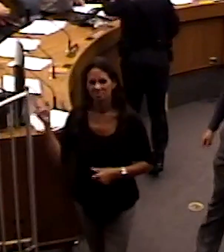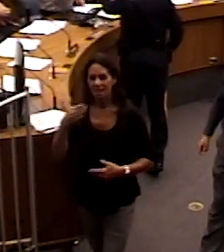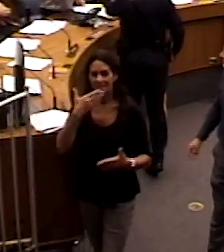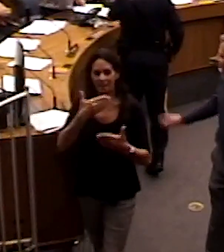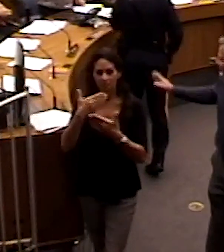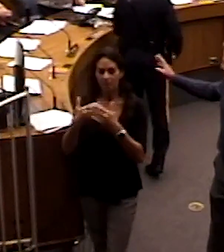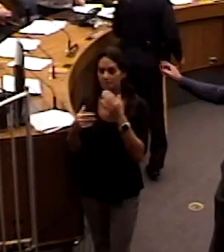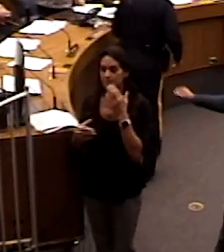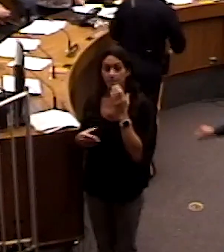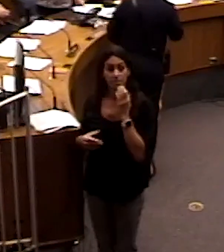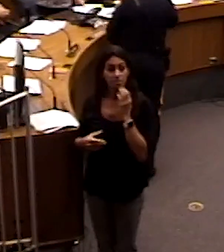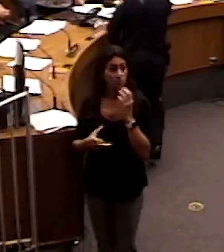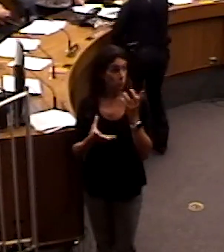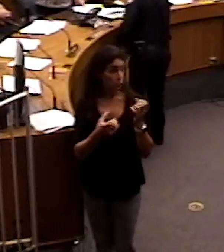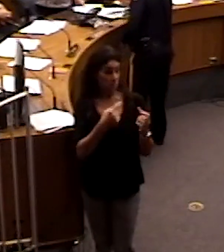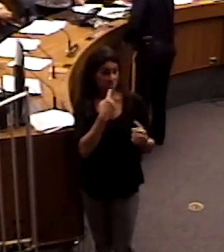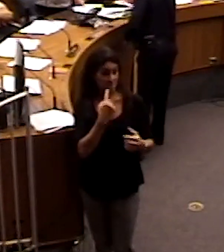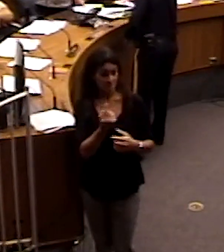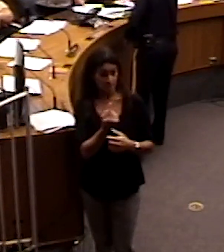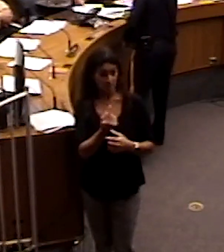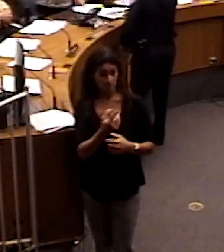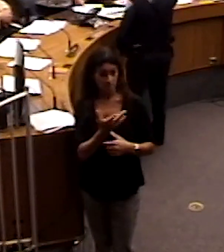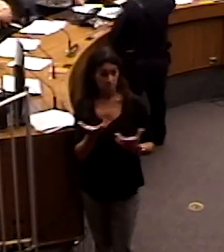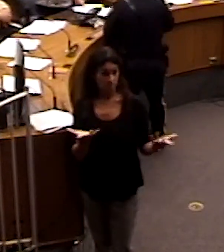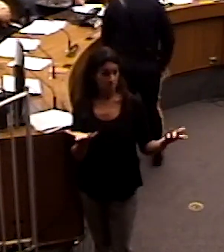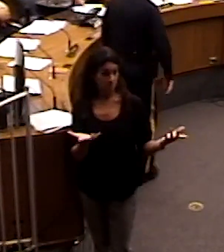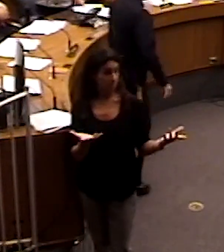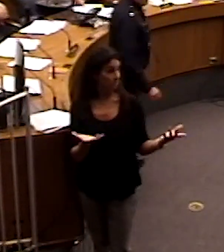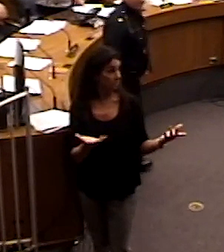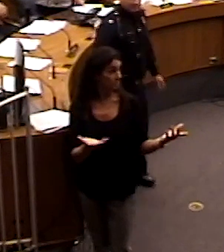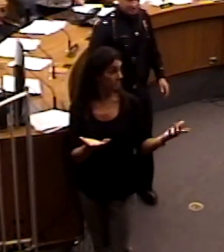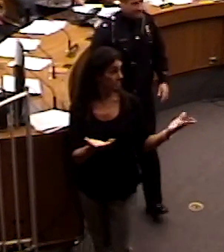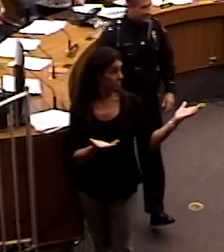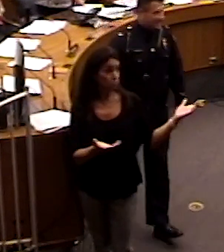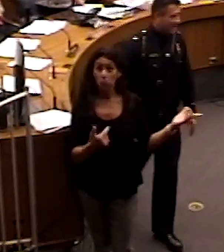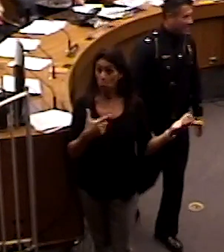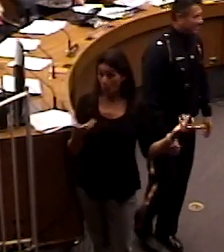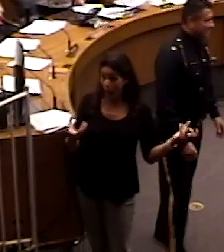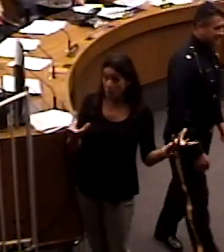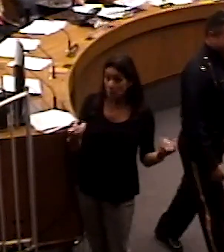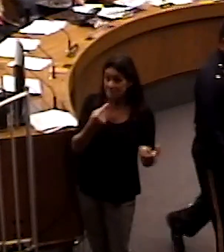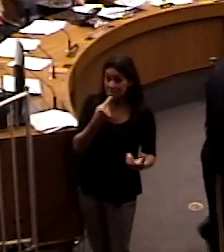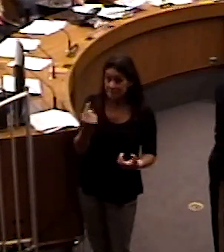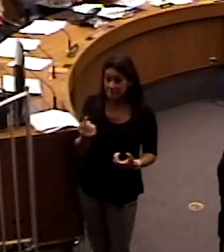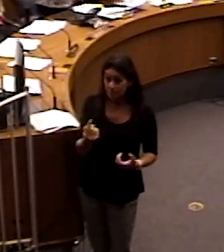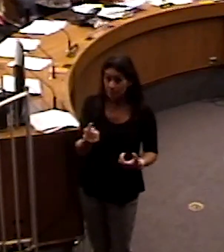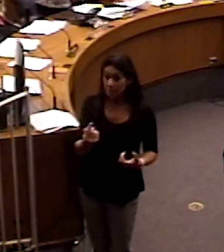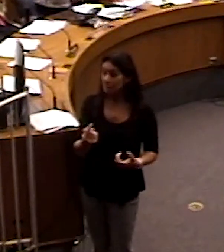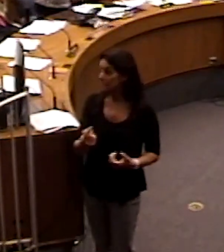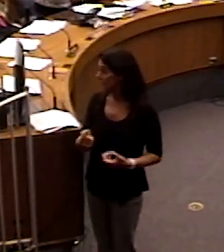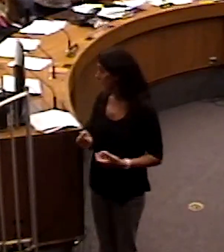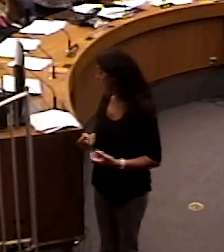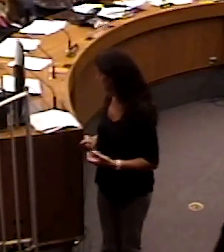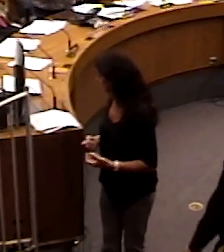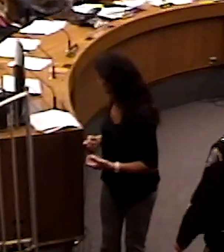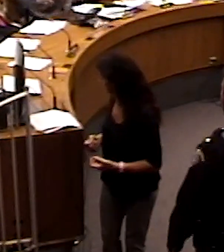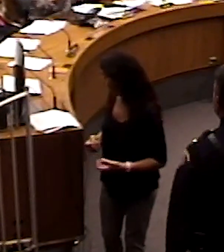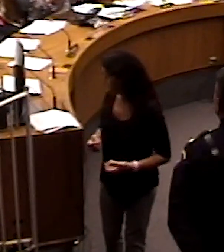Pastor, you want to say anything? Take care, friend. Pastor, do you want to say anything? Well, would I like to say? You just want to introduce yourself a little